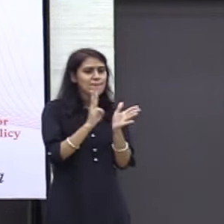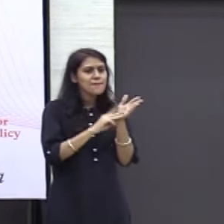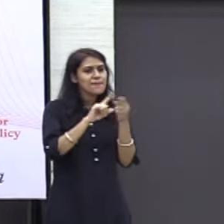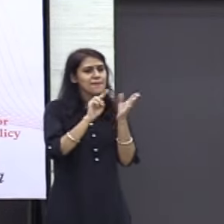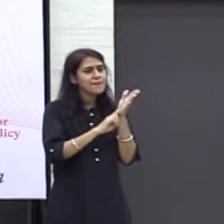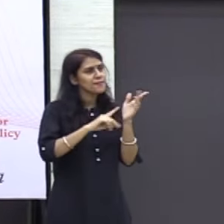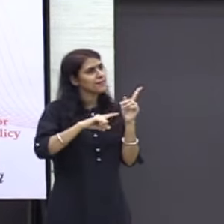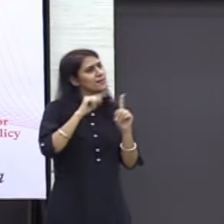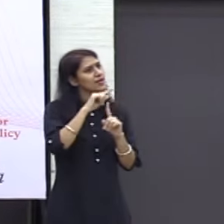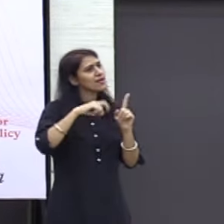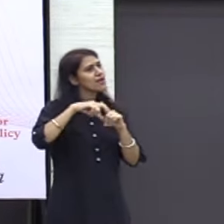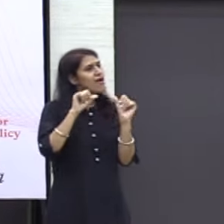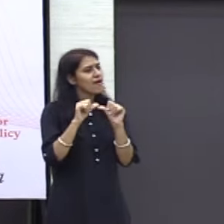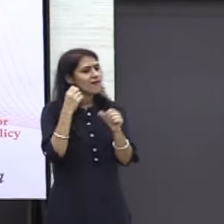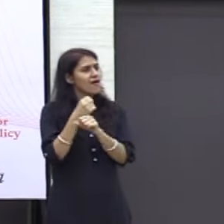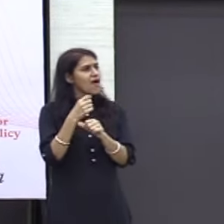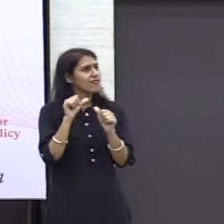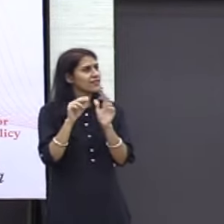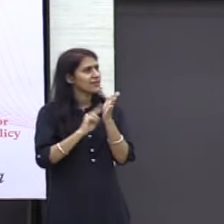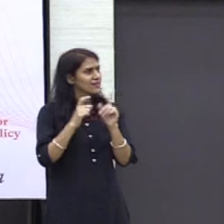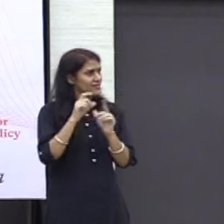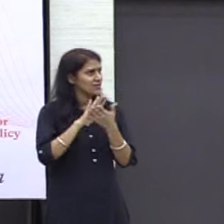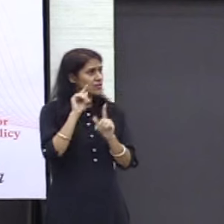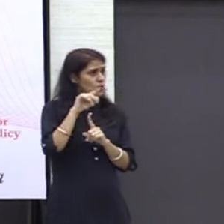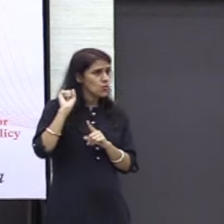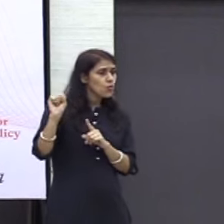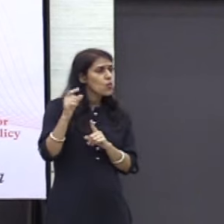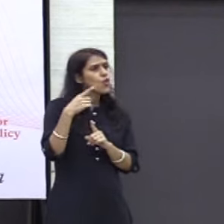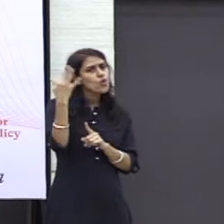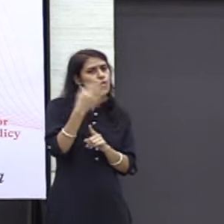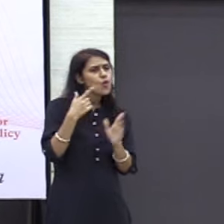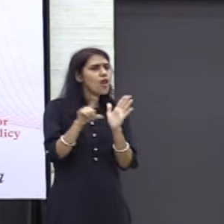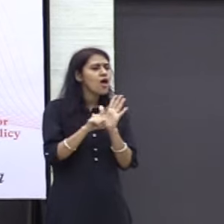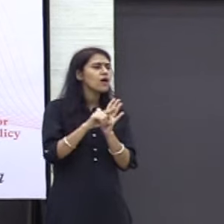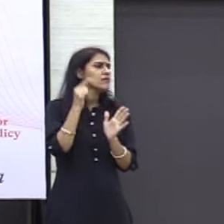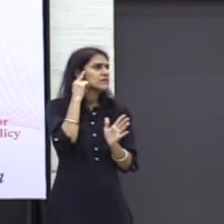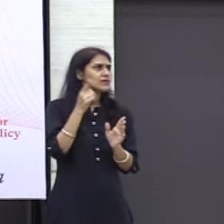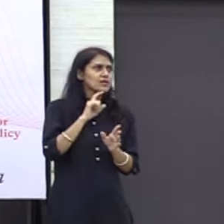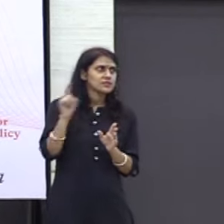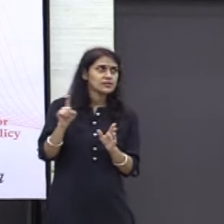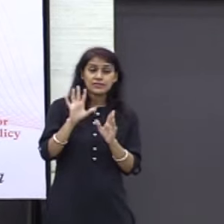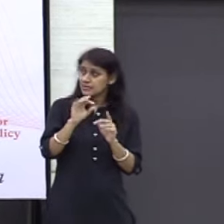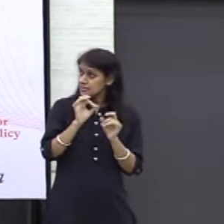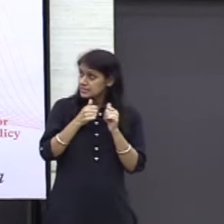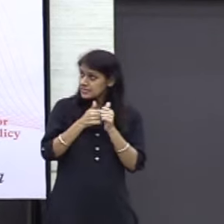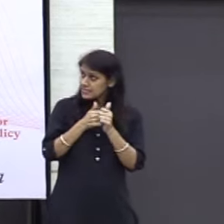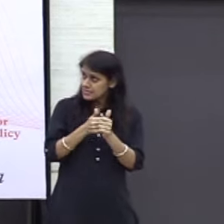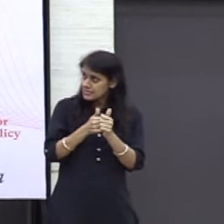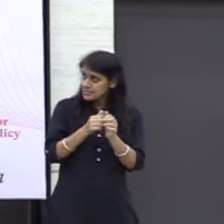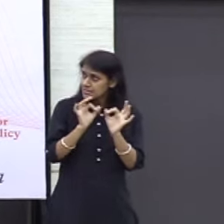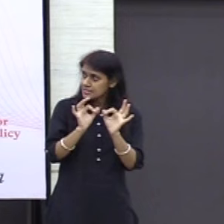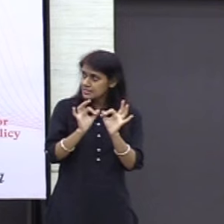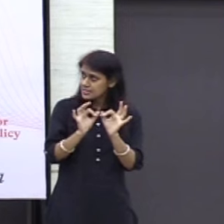case. So how will that precedence interact with the new law? How does precedent interact with the new